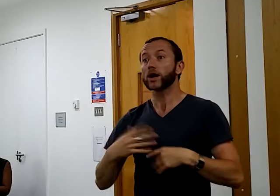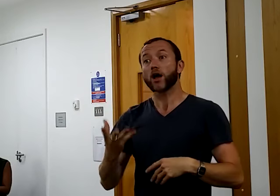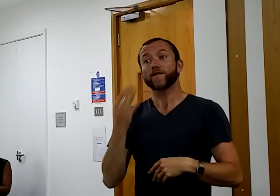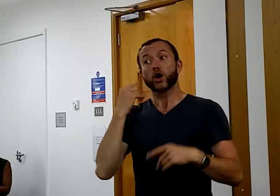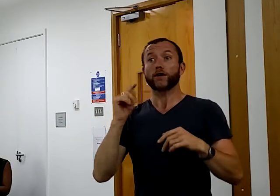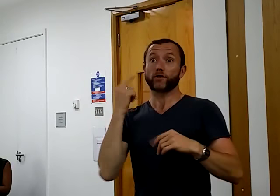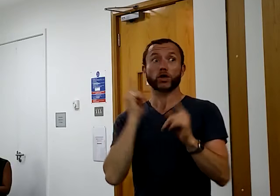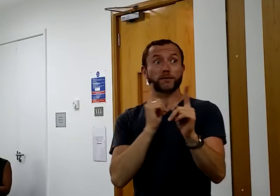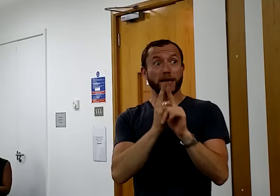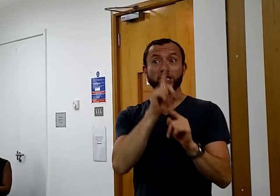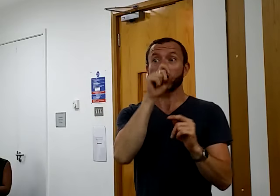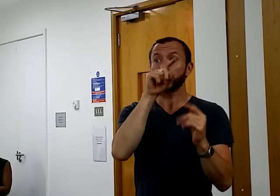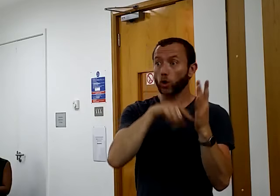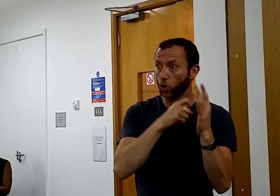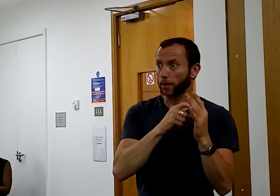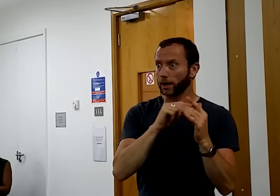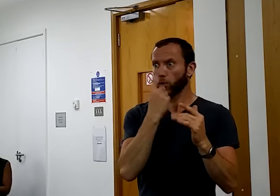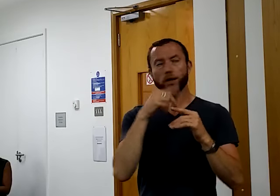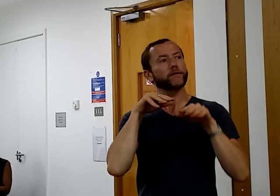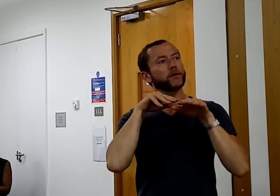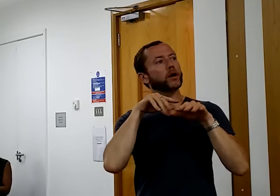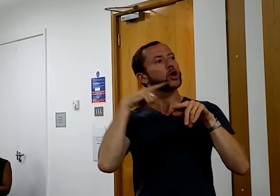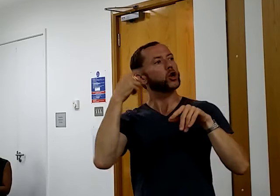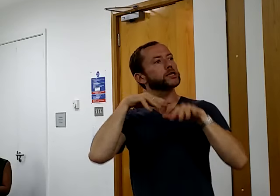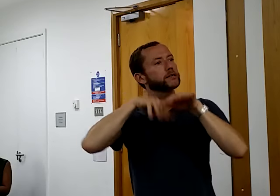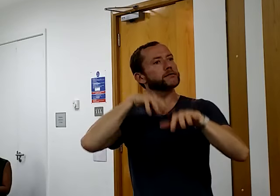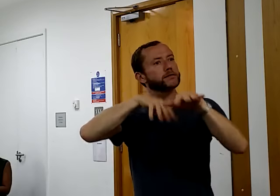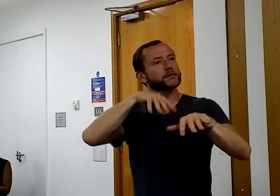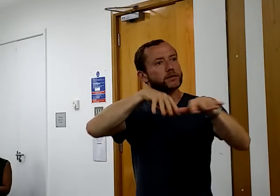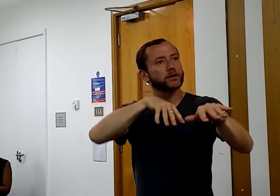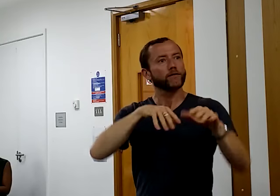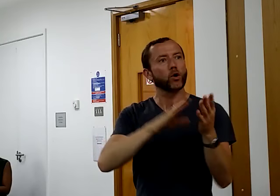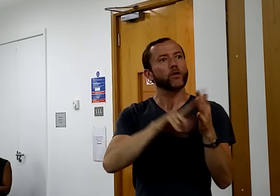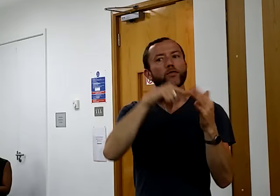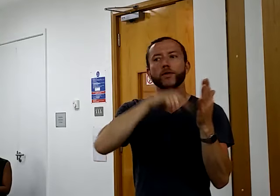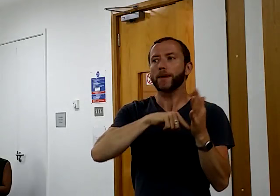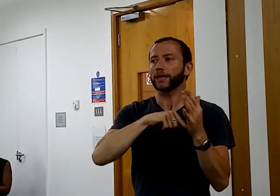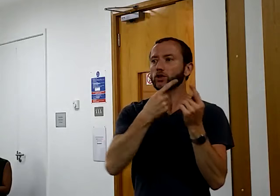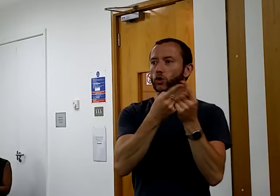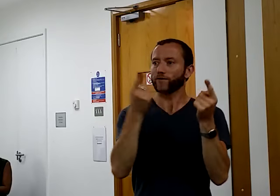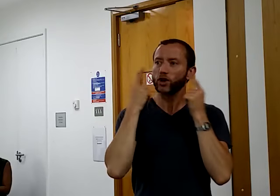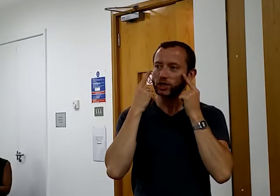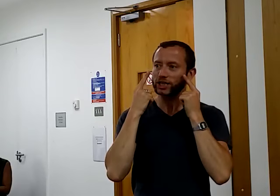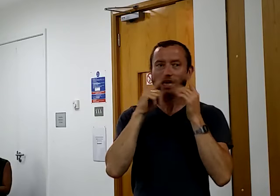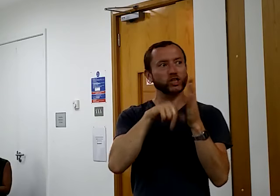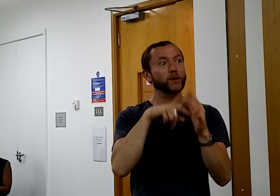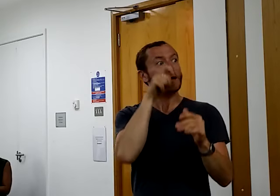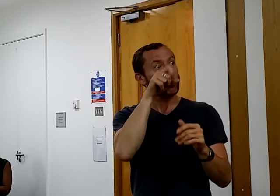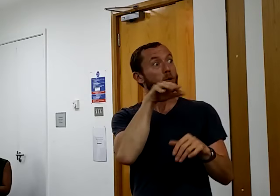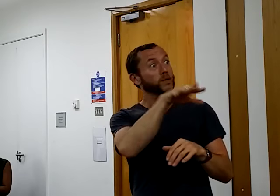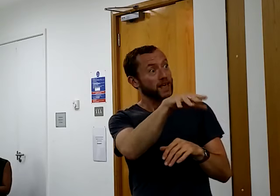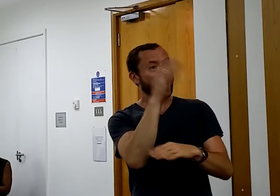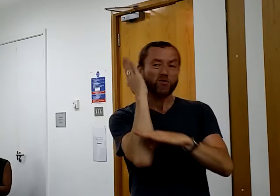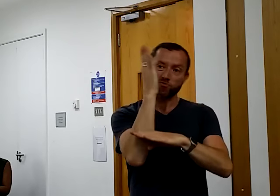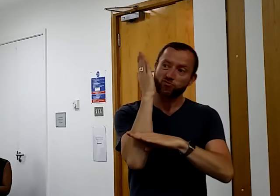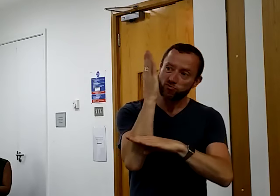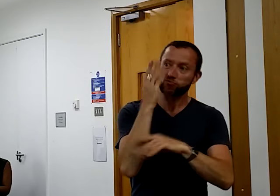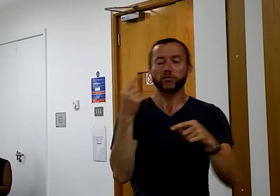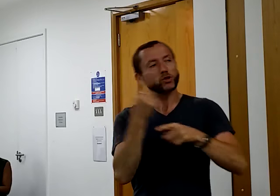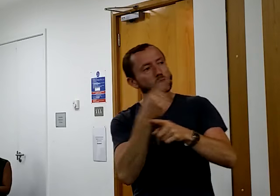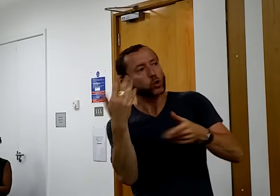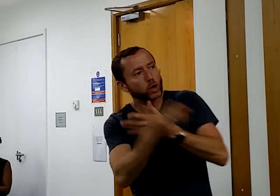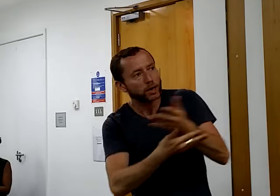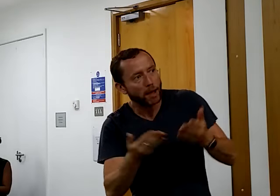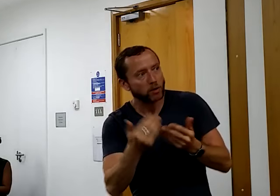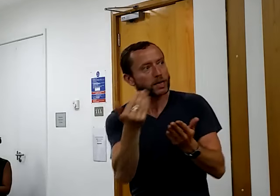London demonstrations. I went on a march for London Metropolitan University, and Corbyn was there on the stump at the rally chatting